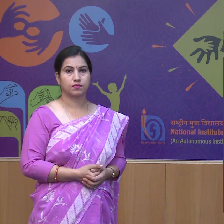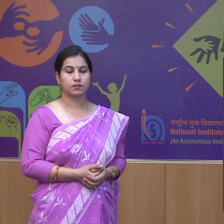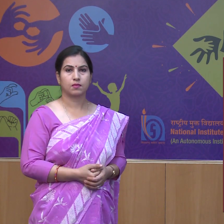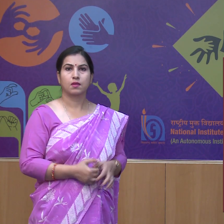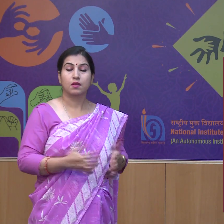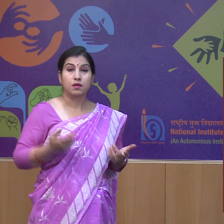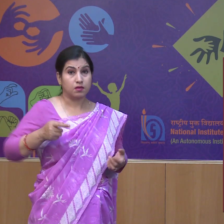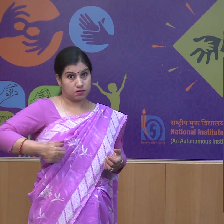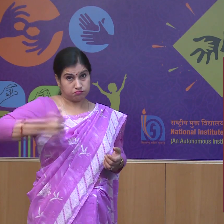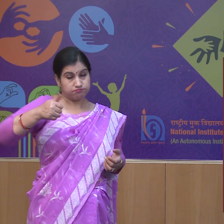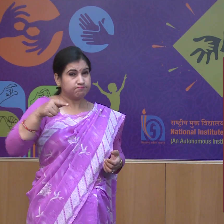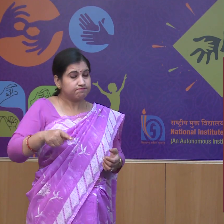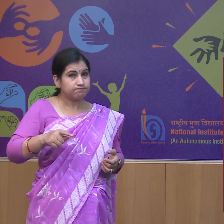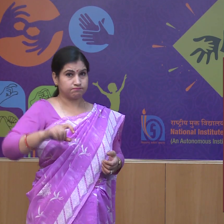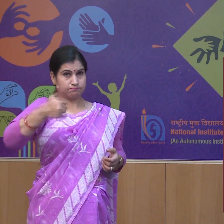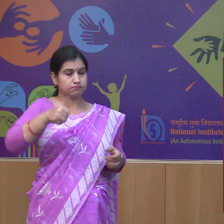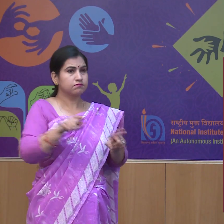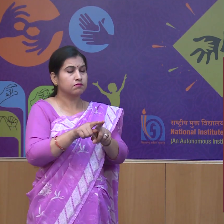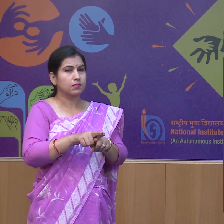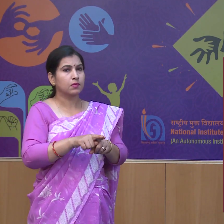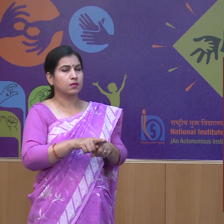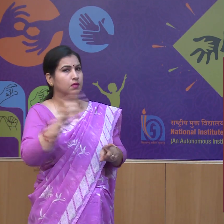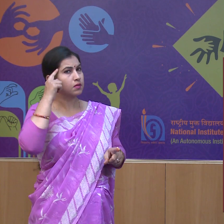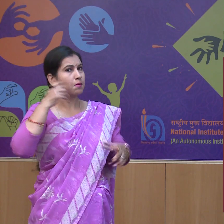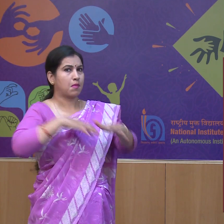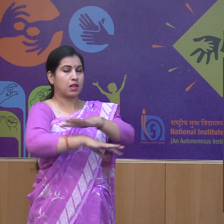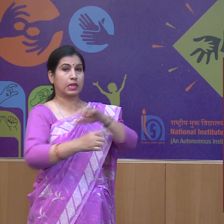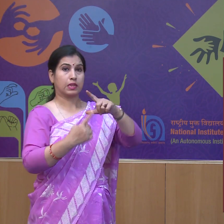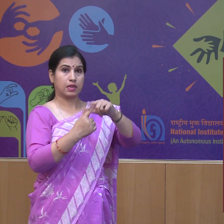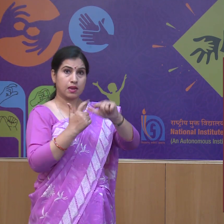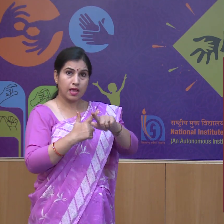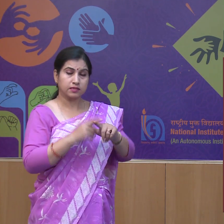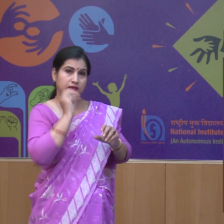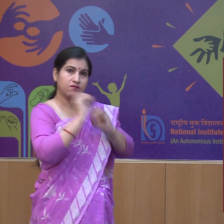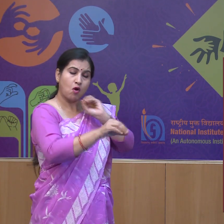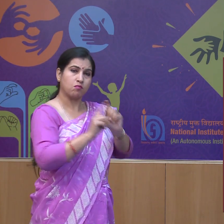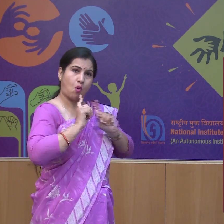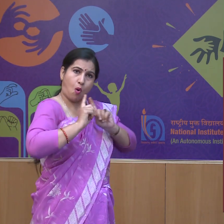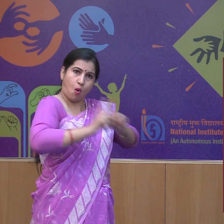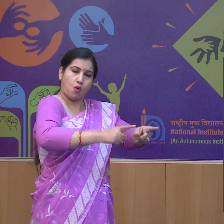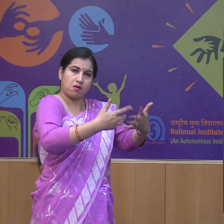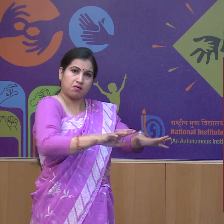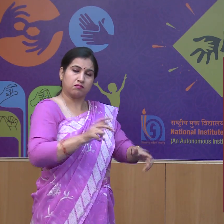Heavy taxes were imposed on Indian goods entering